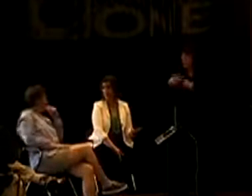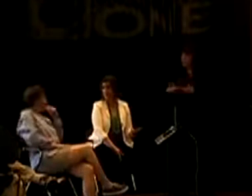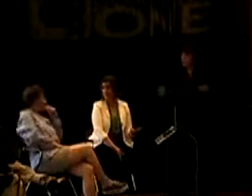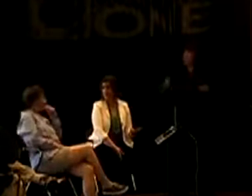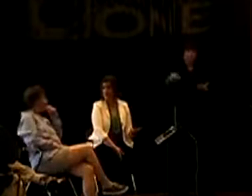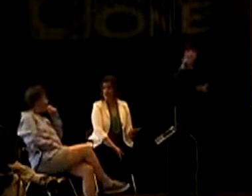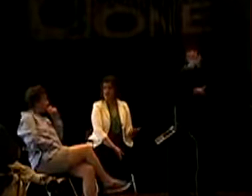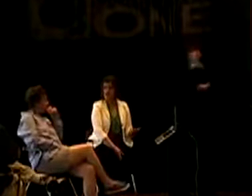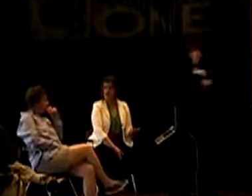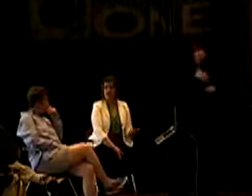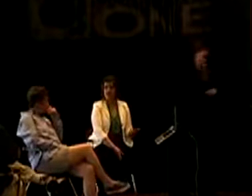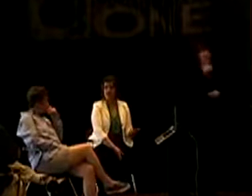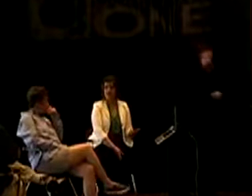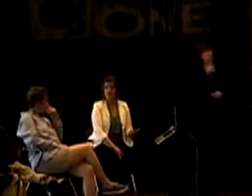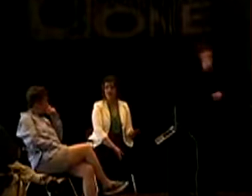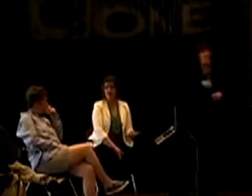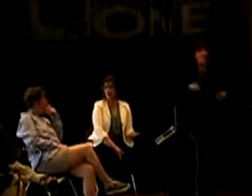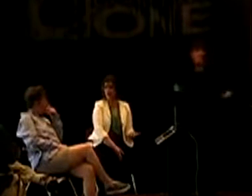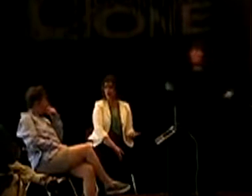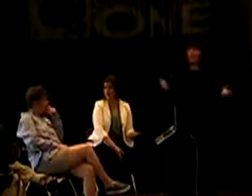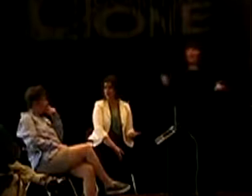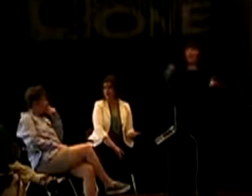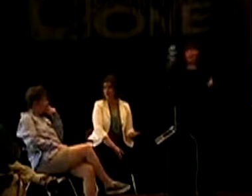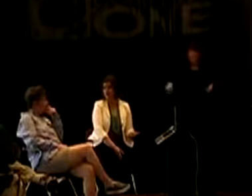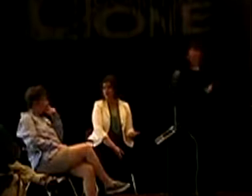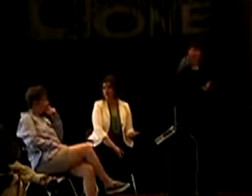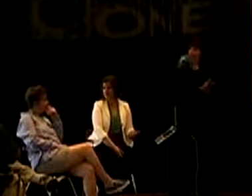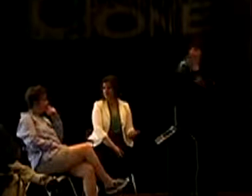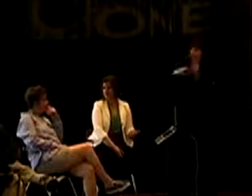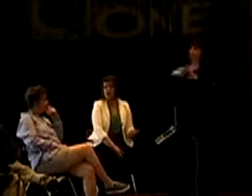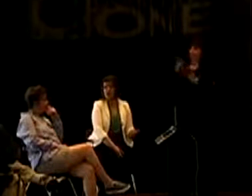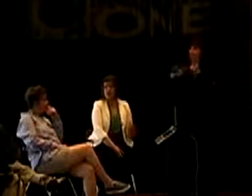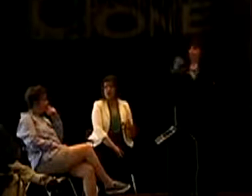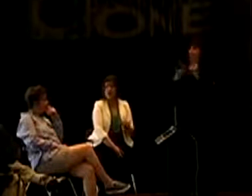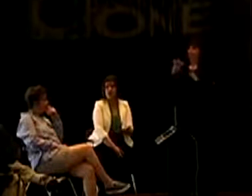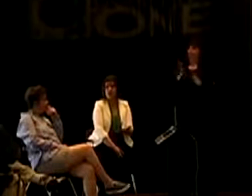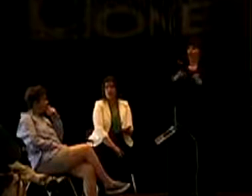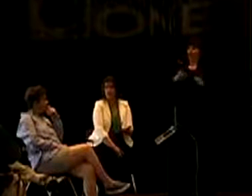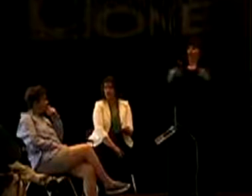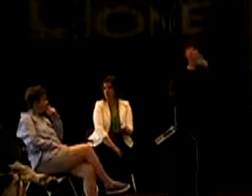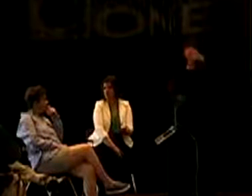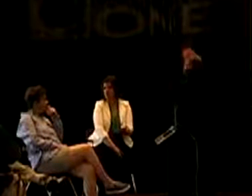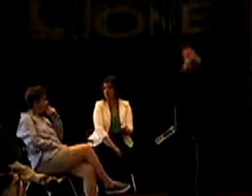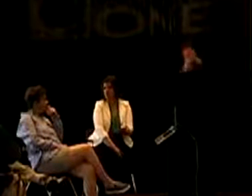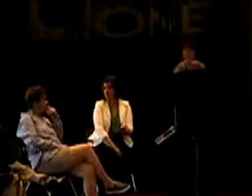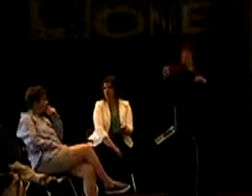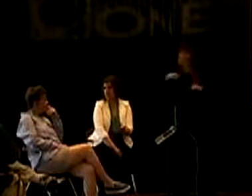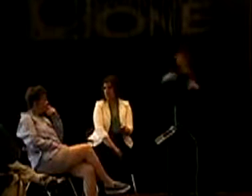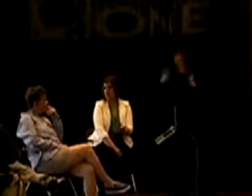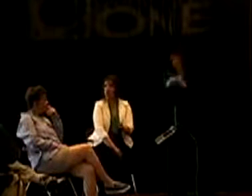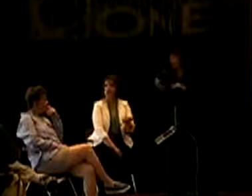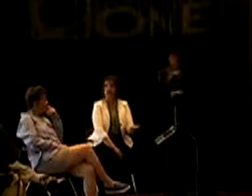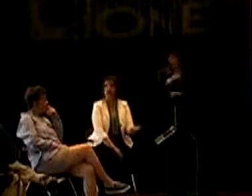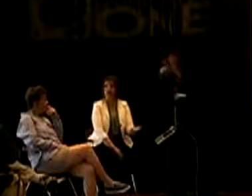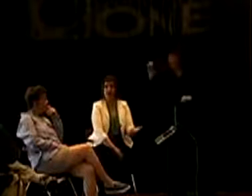daily life. And to me, that's what theater is for. So if I were to talk to another company to say, you